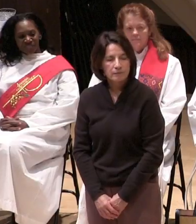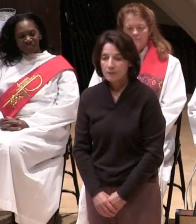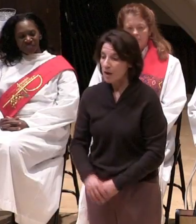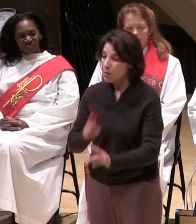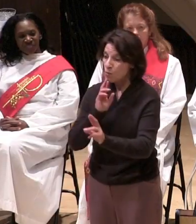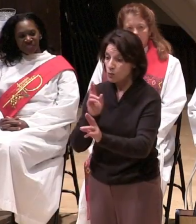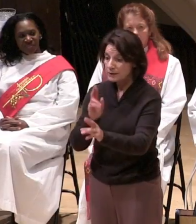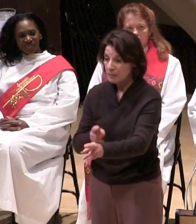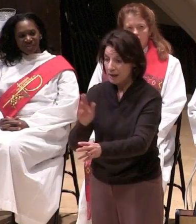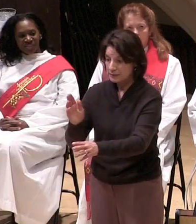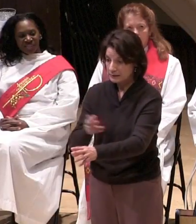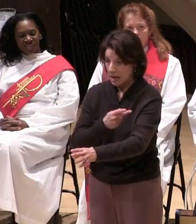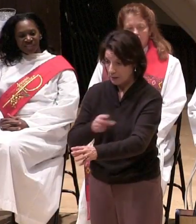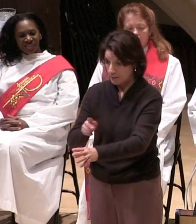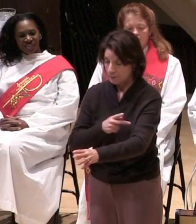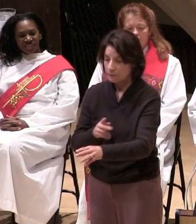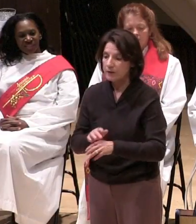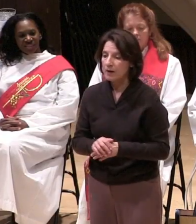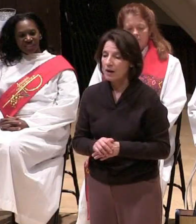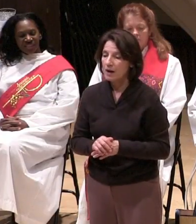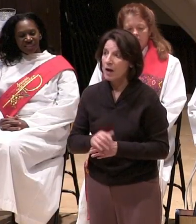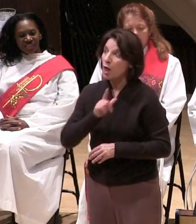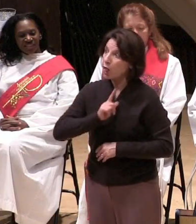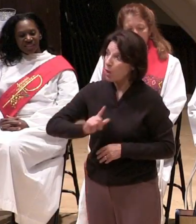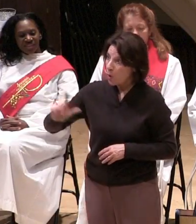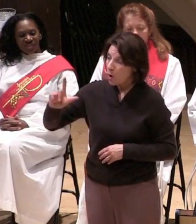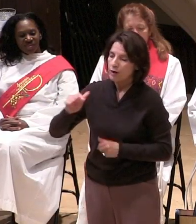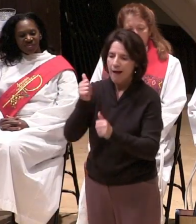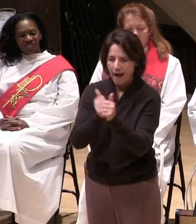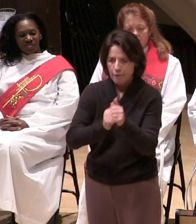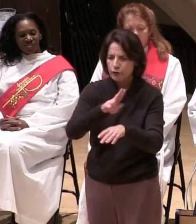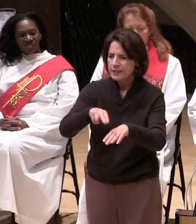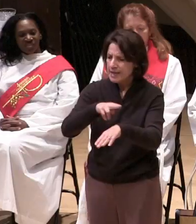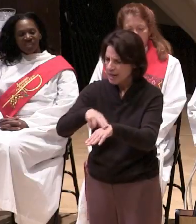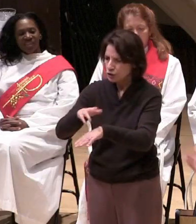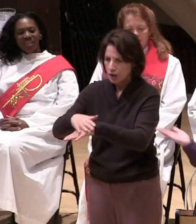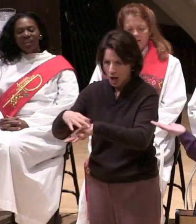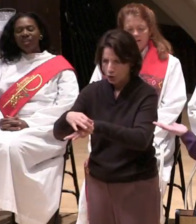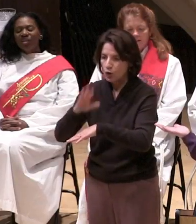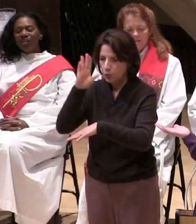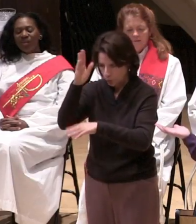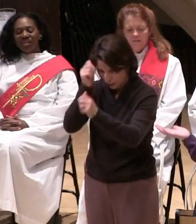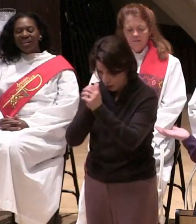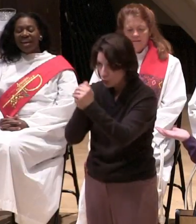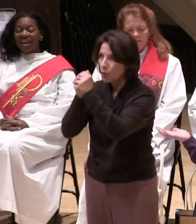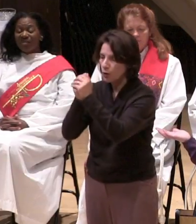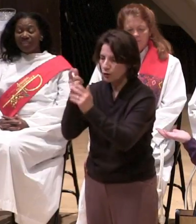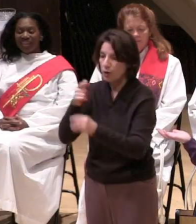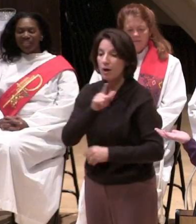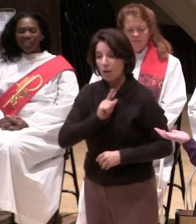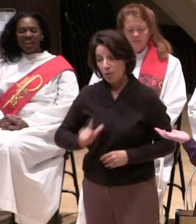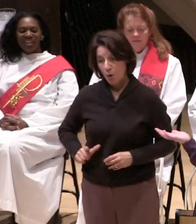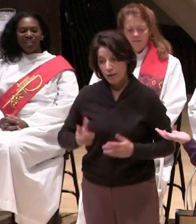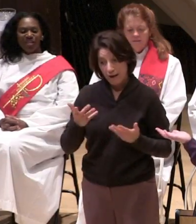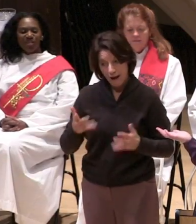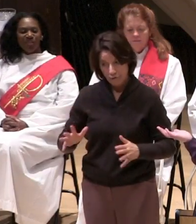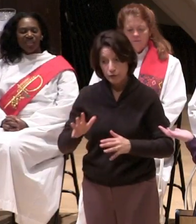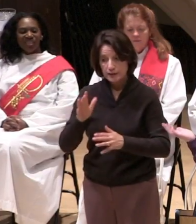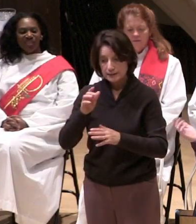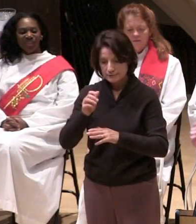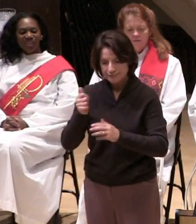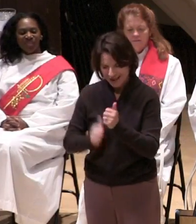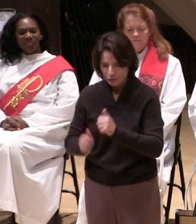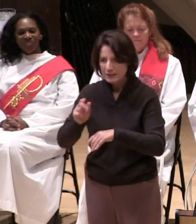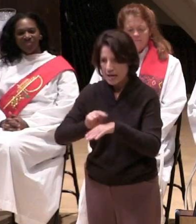The responsorial psalm is, Lord, every nation on earth will adore you. Lord, every nation on earth